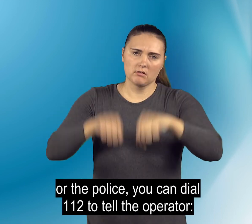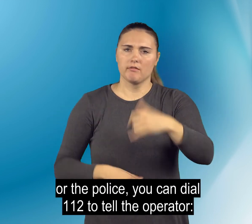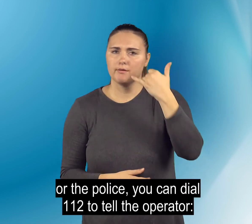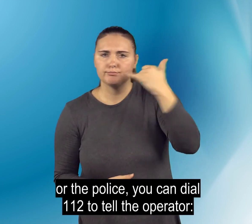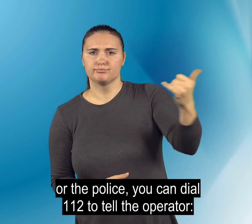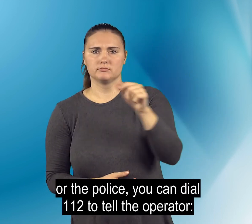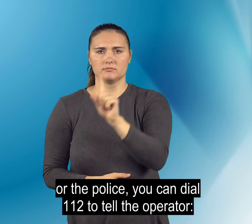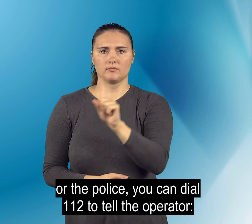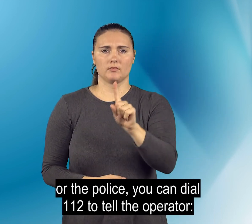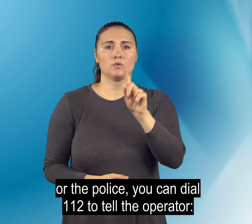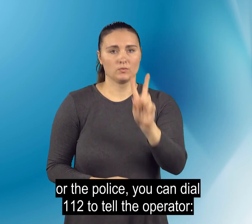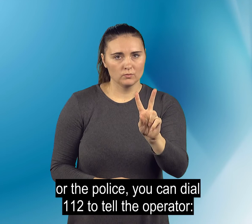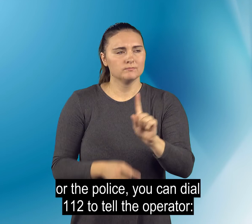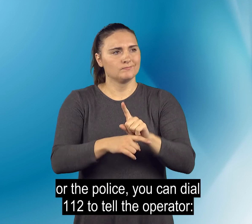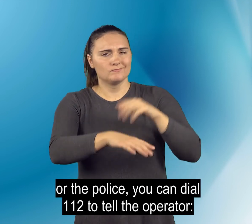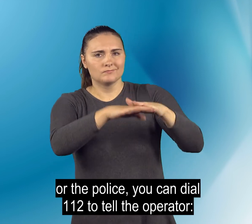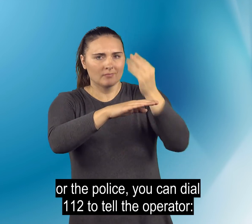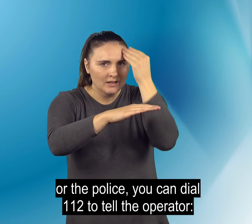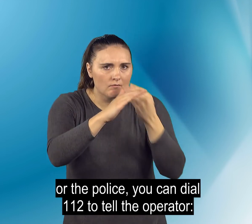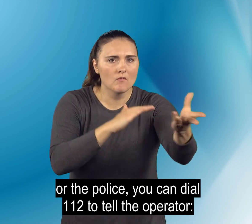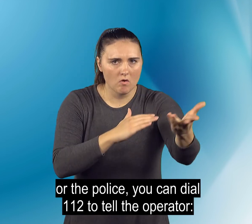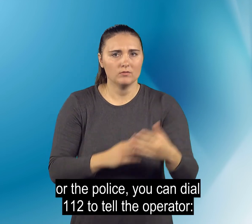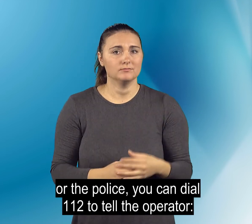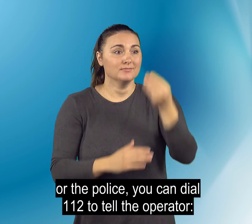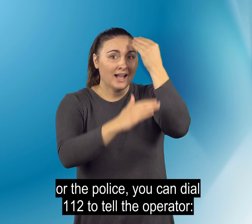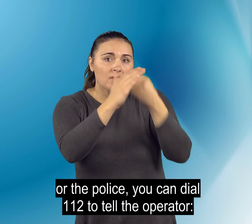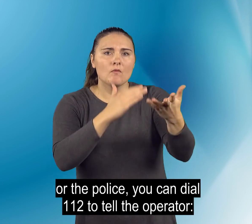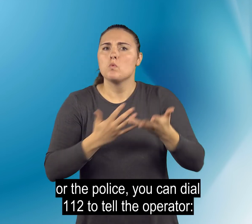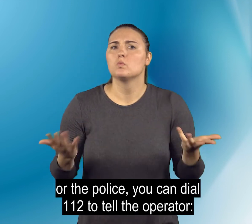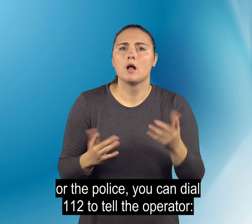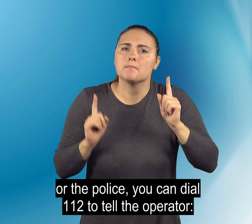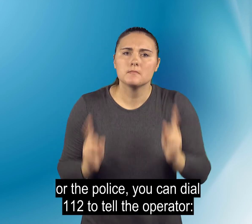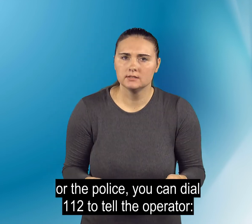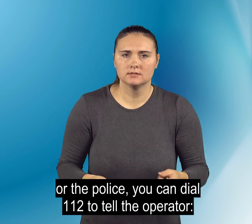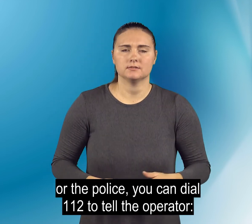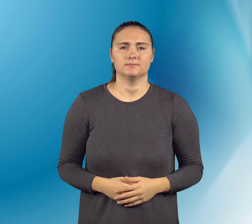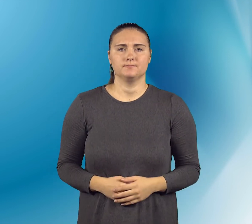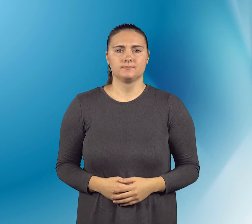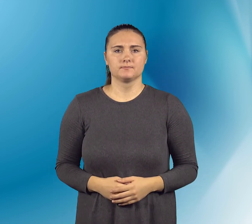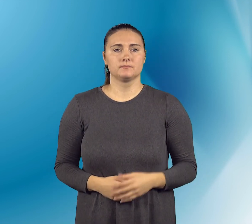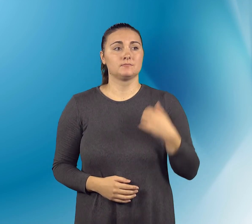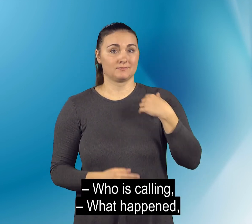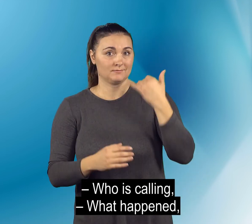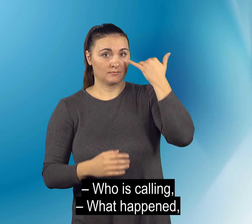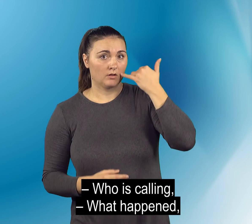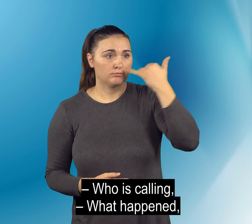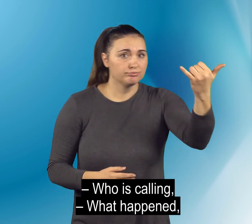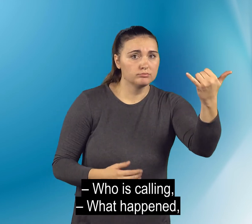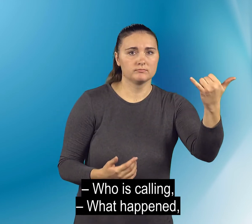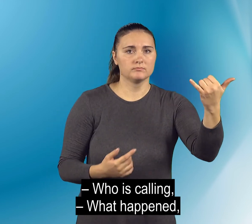the police, you can dial 112 to tell the operator. Who is